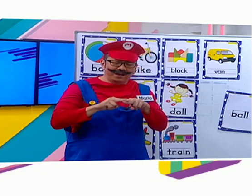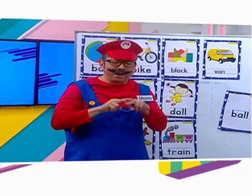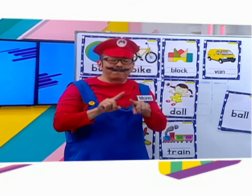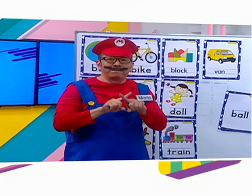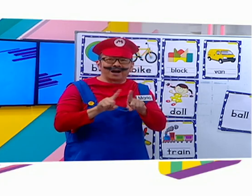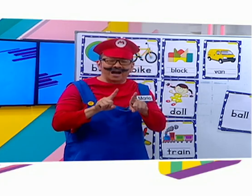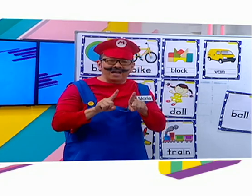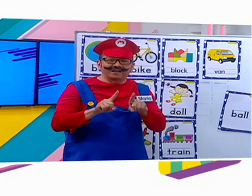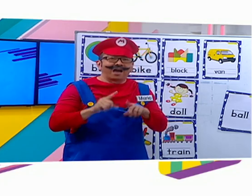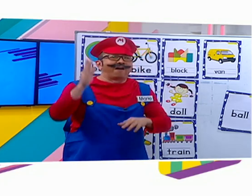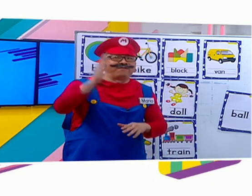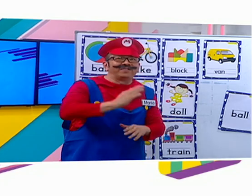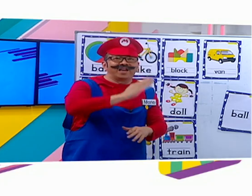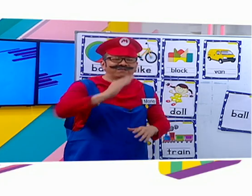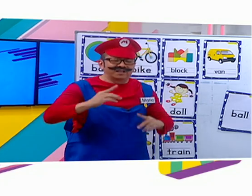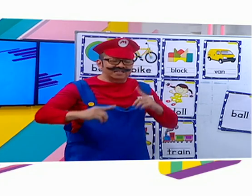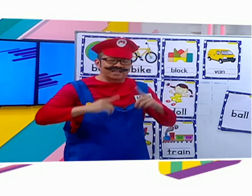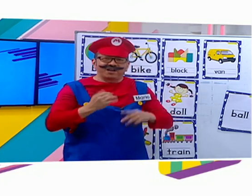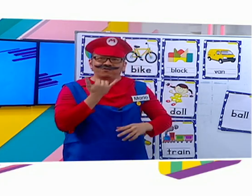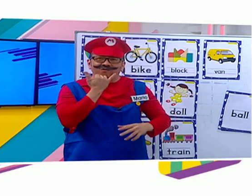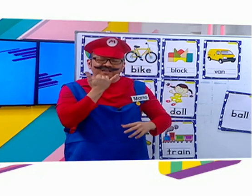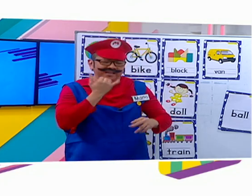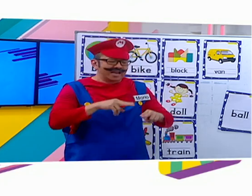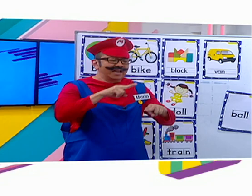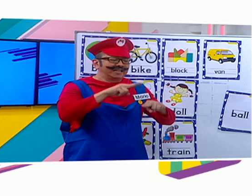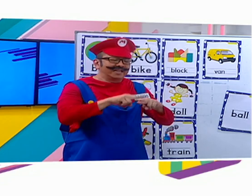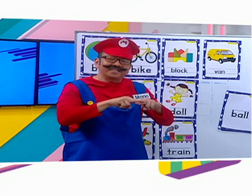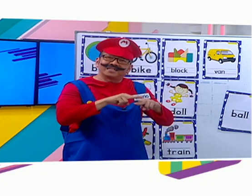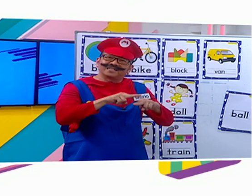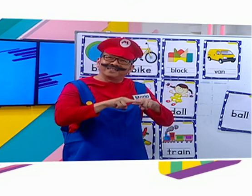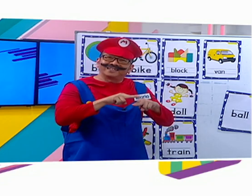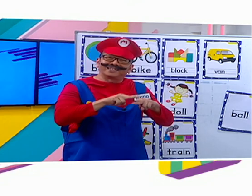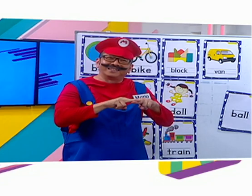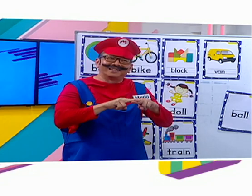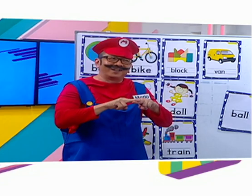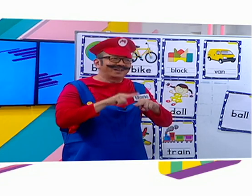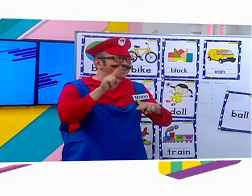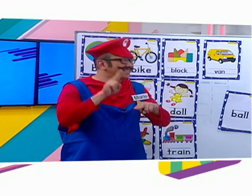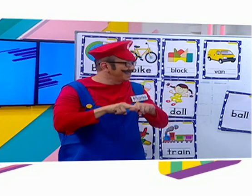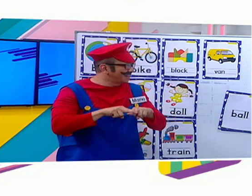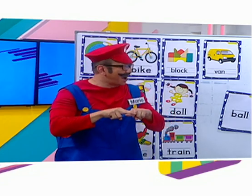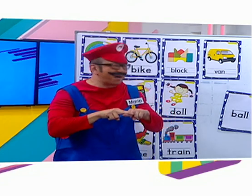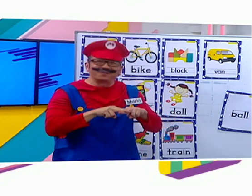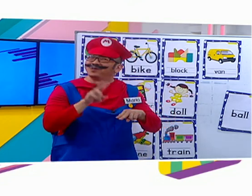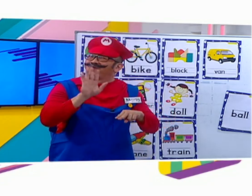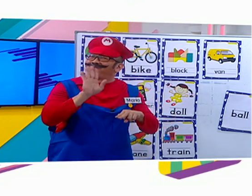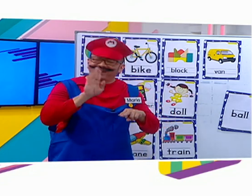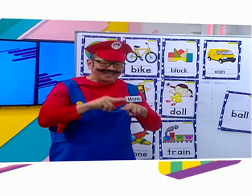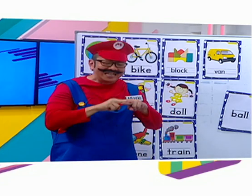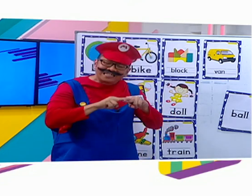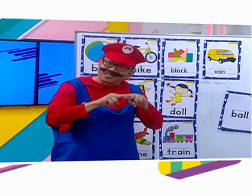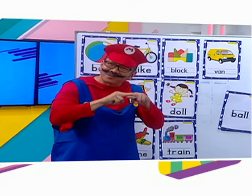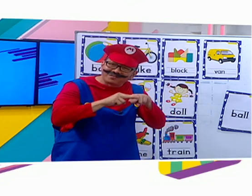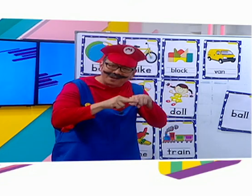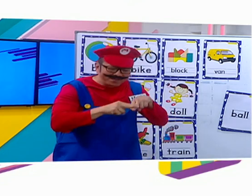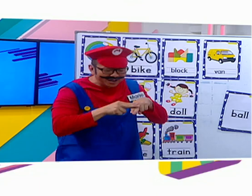Okay. But never sign wrongly. This is seat. This is seat. Sit down. Okay. Sit.